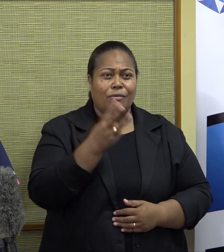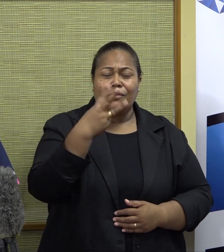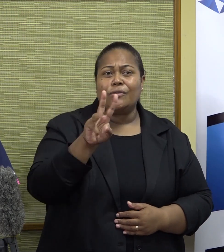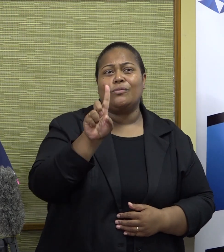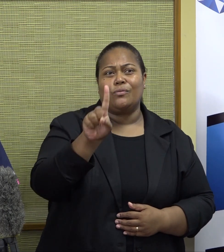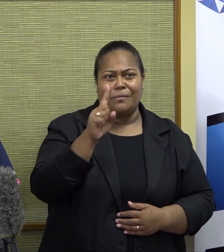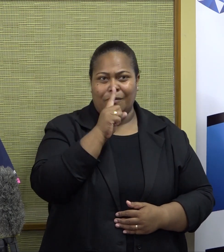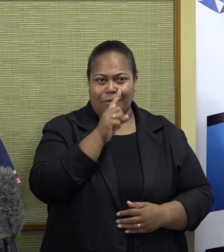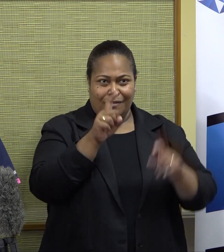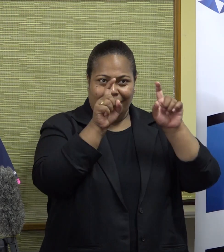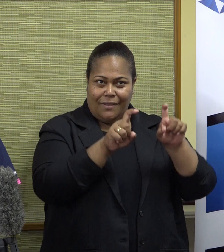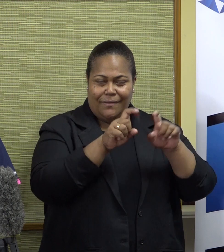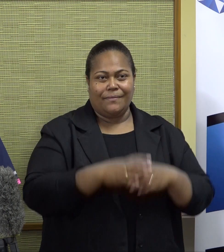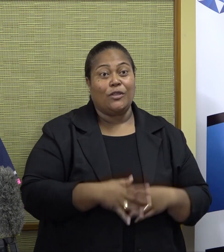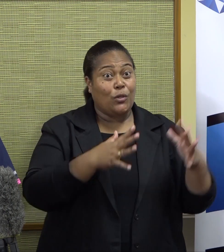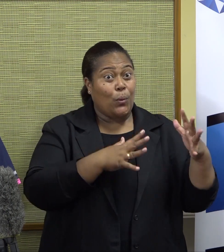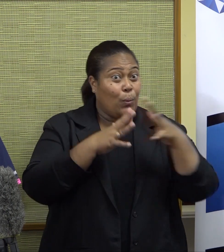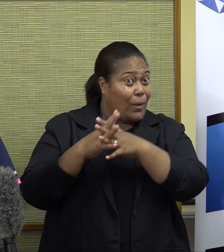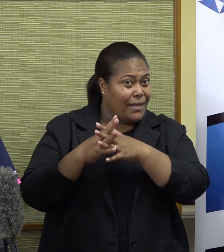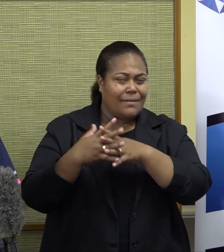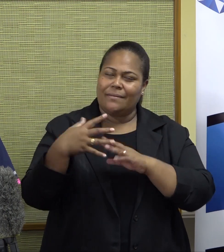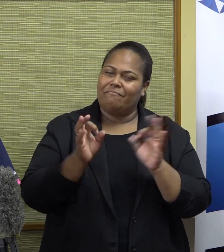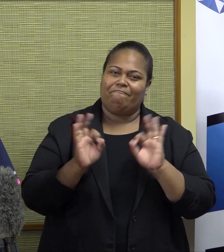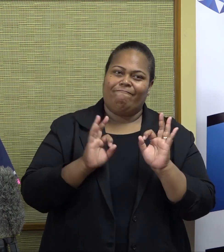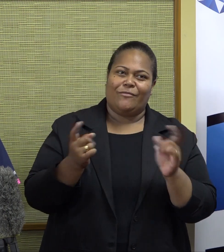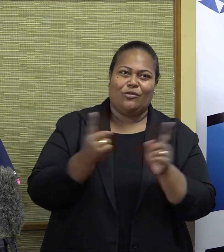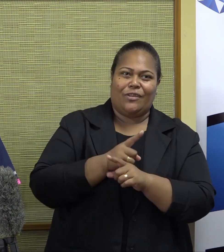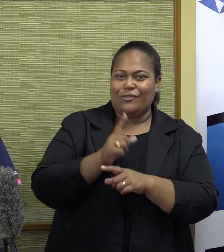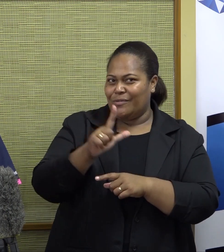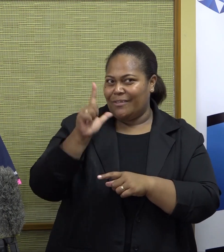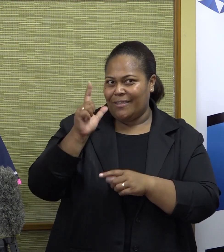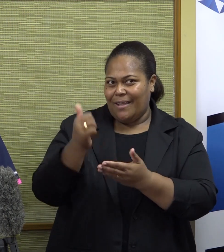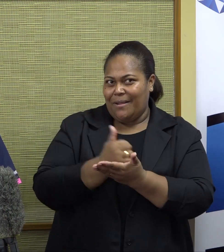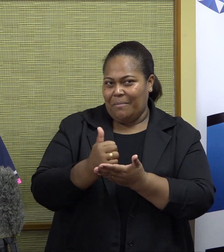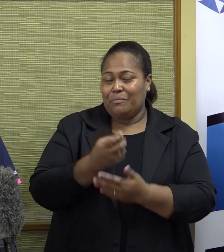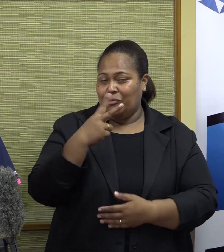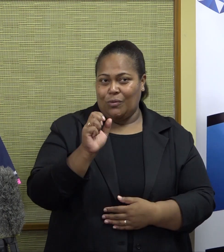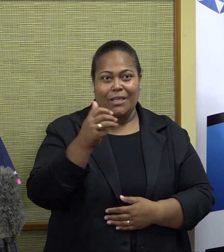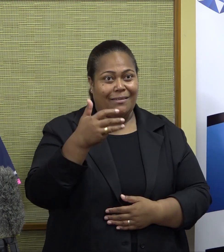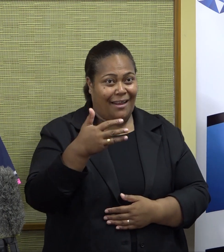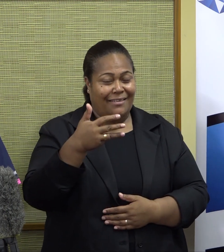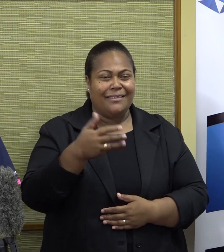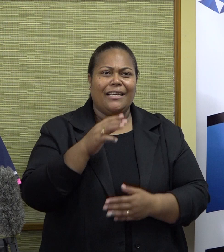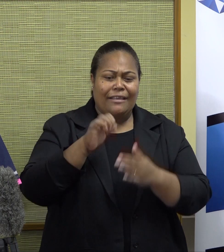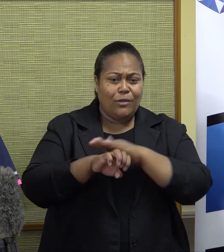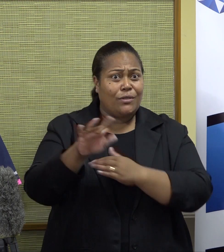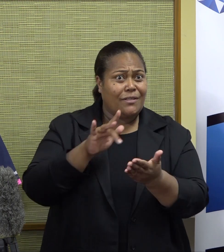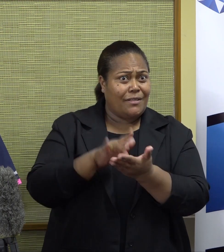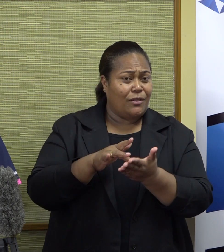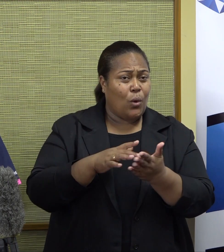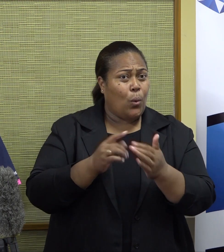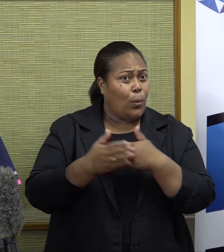6,331 evacuees. And the Western Division, no change as well as of yesterday. 29 evacuation centre open